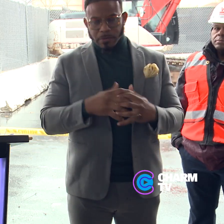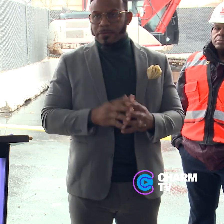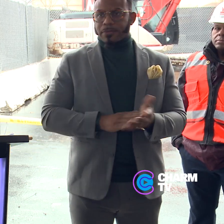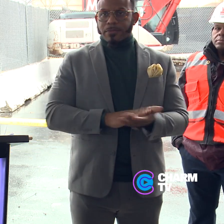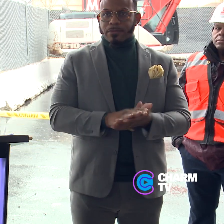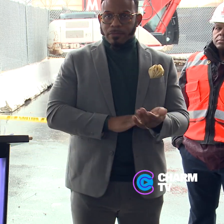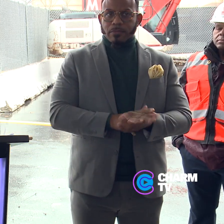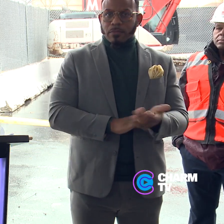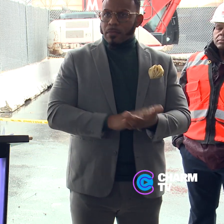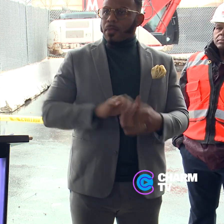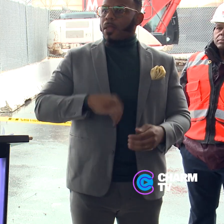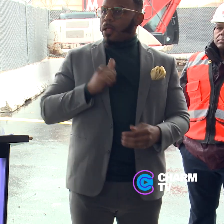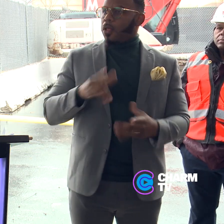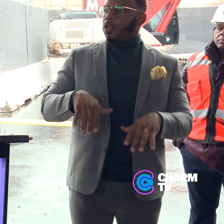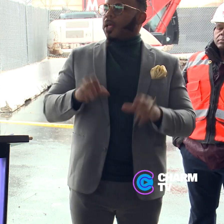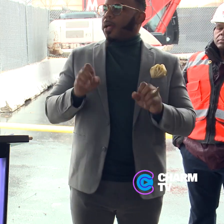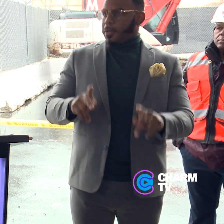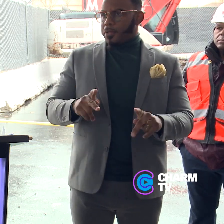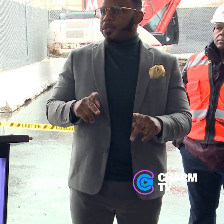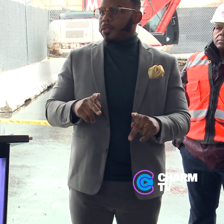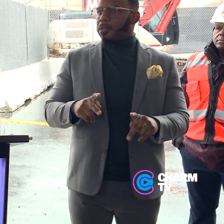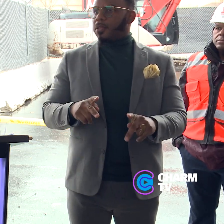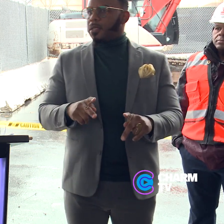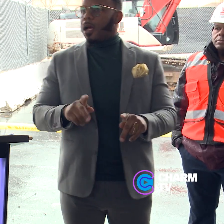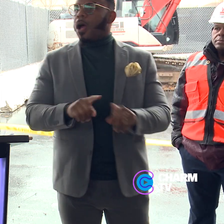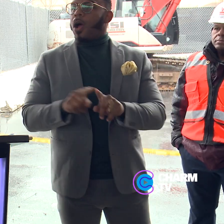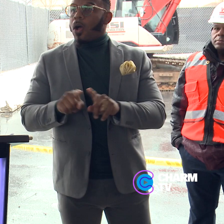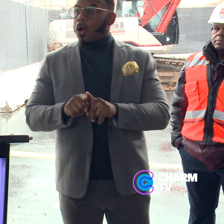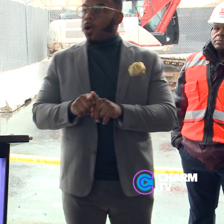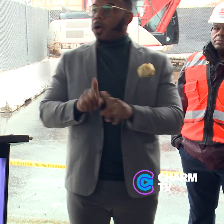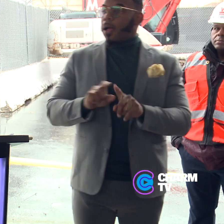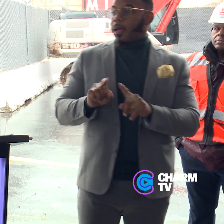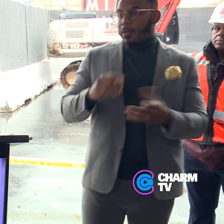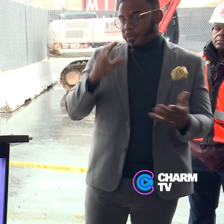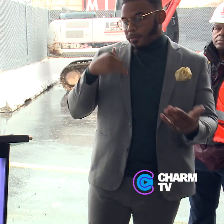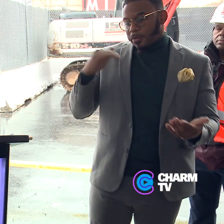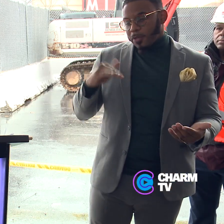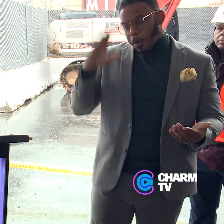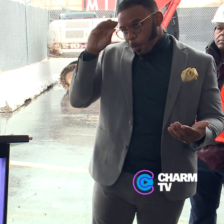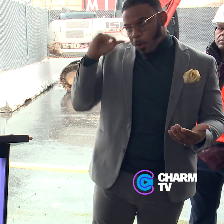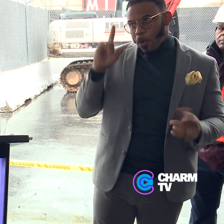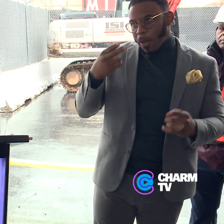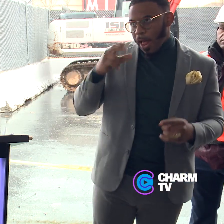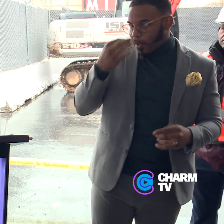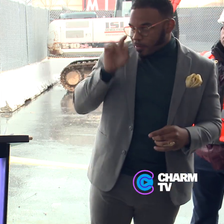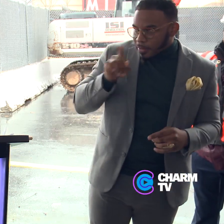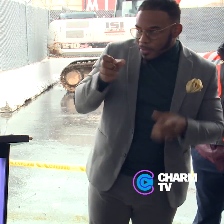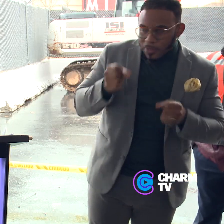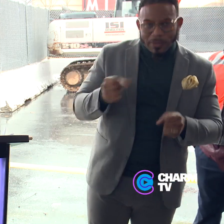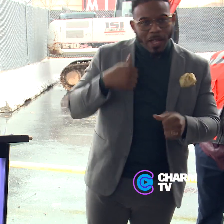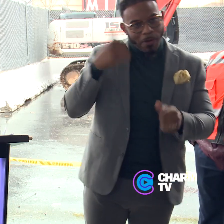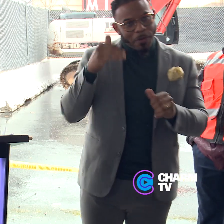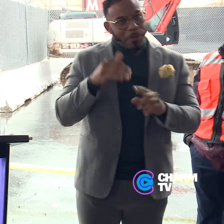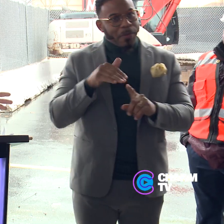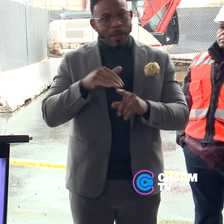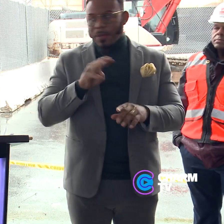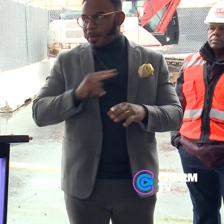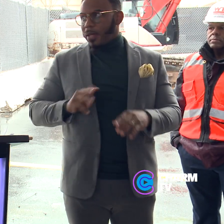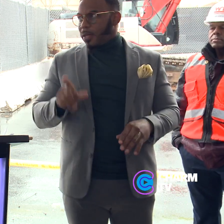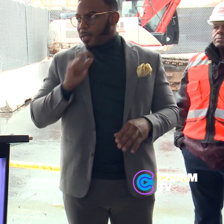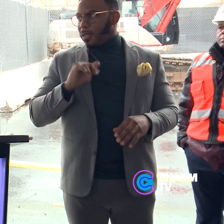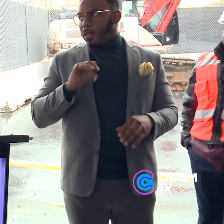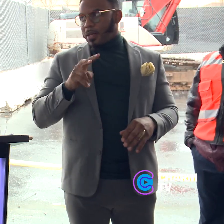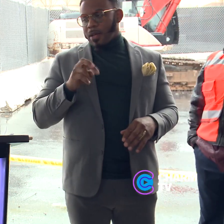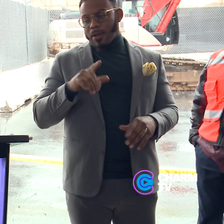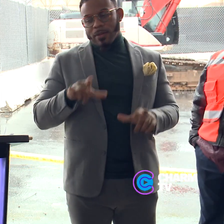fruition. And I'm proud that you took that opportunity to them. But also, as a boy who went to high school down the street, I remind the mayor that he is in